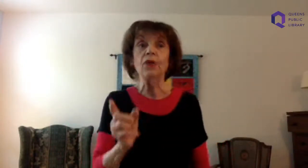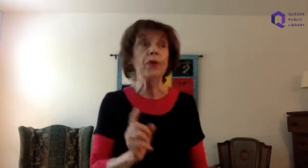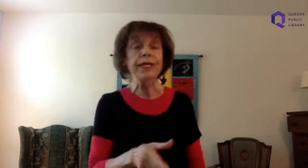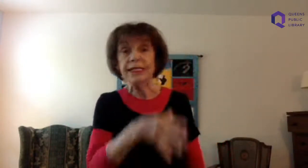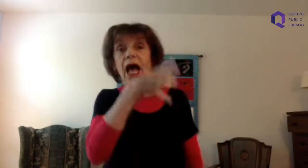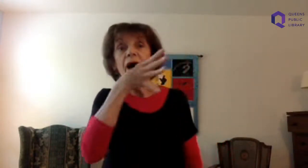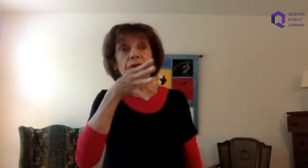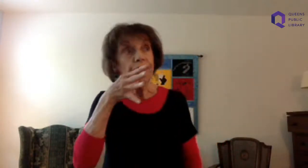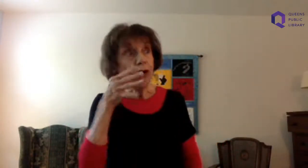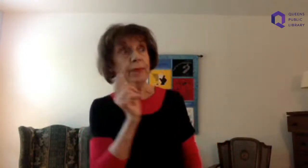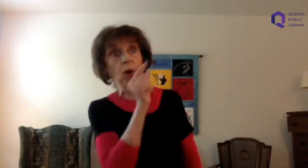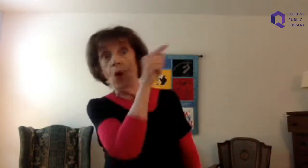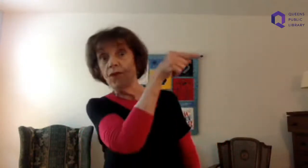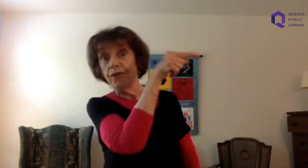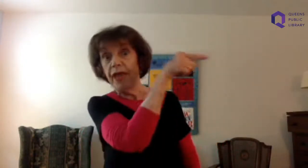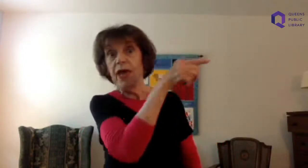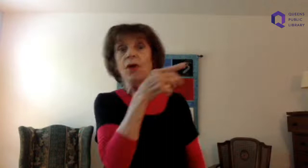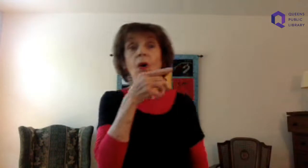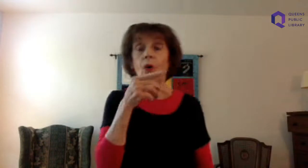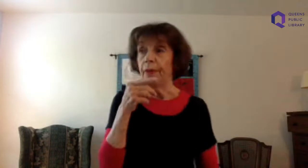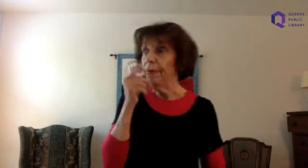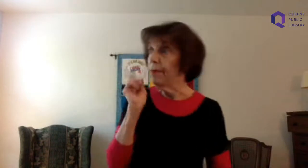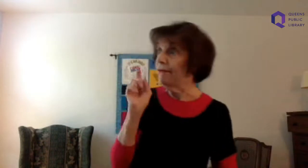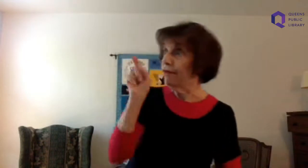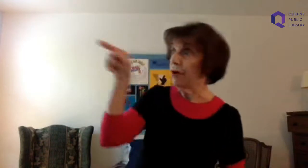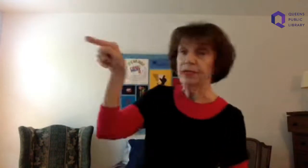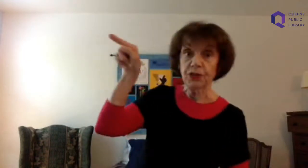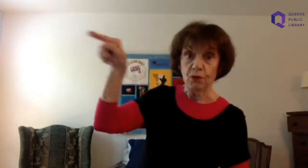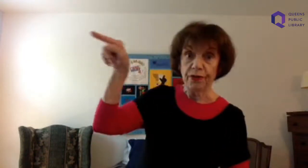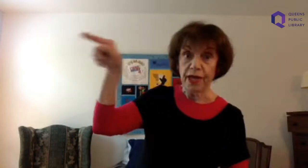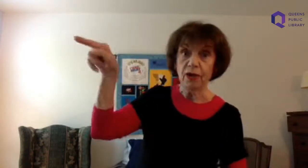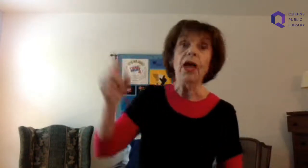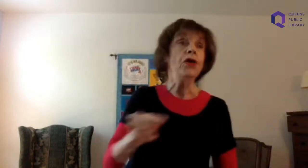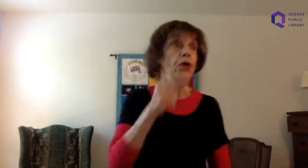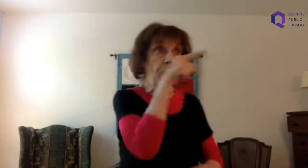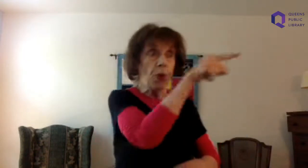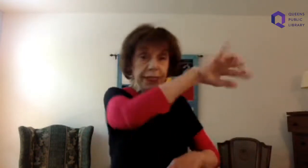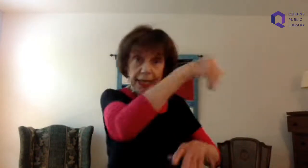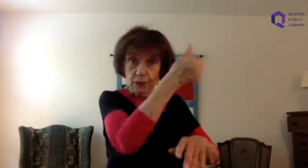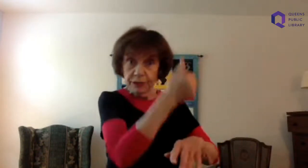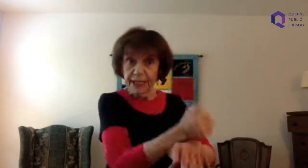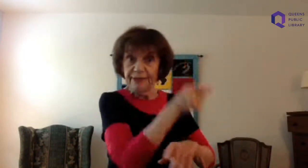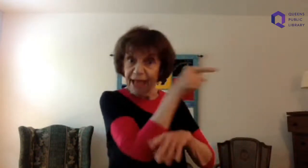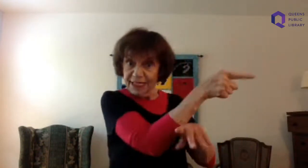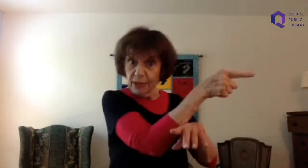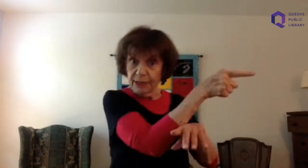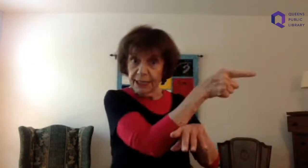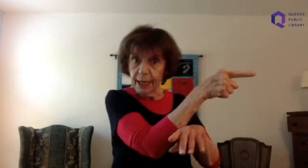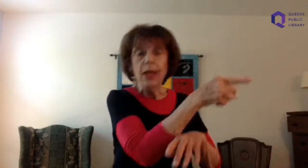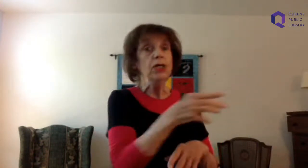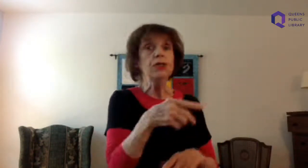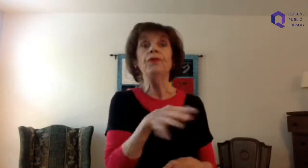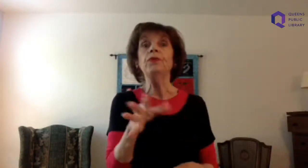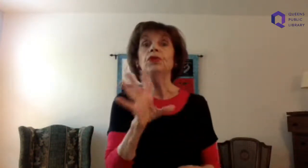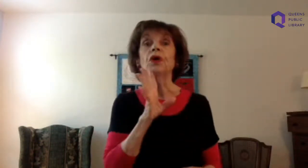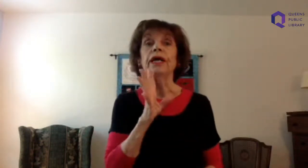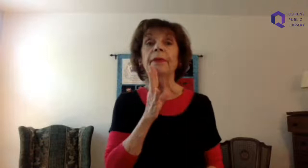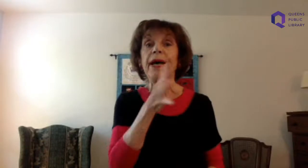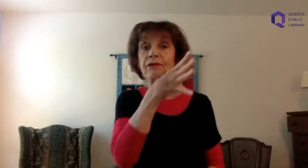tell you where it is. A farm over there, or maybe my farm is over there. You point and you said that's how we set up. So if we were talking about a